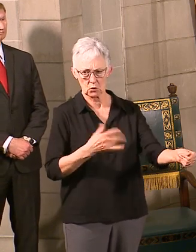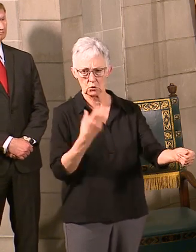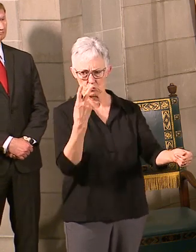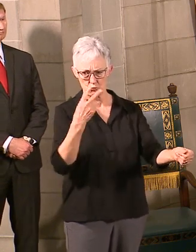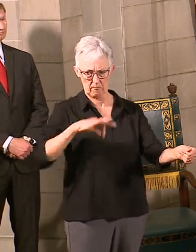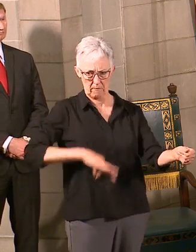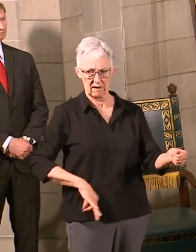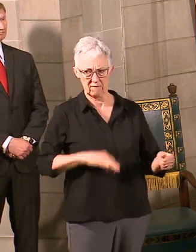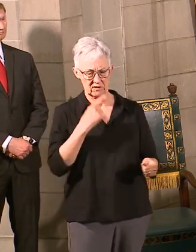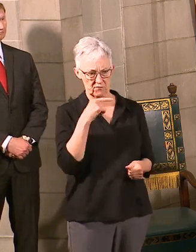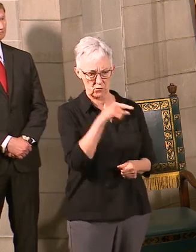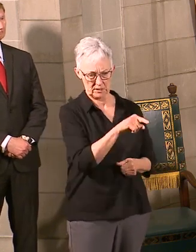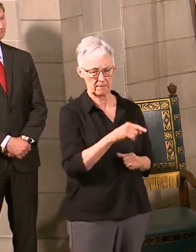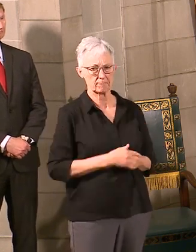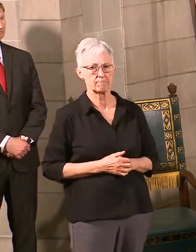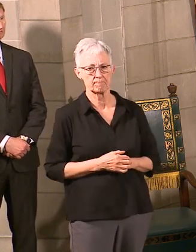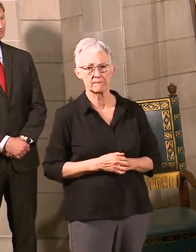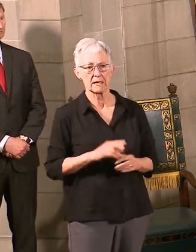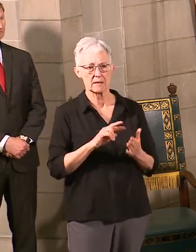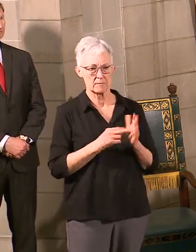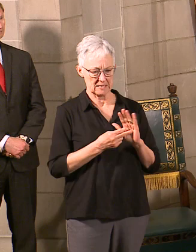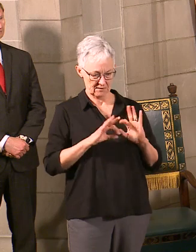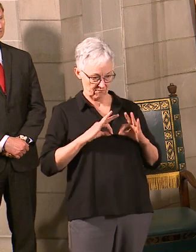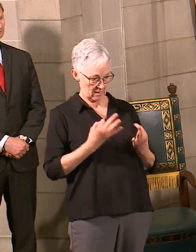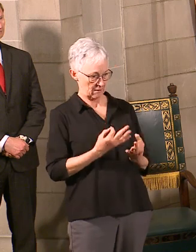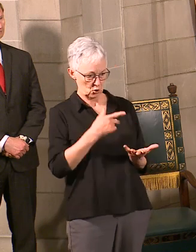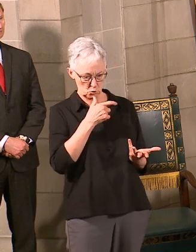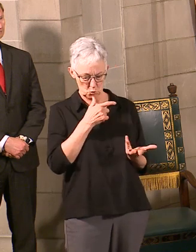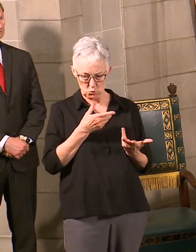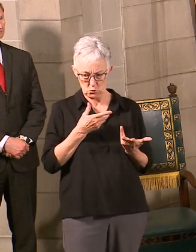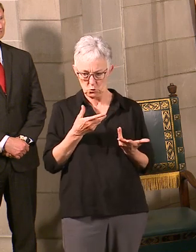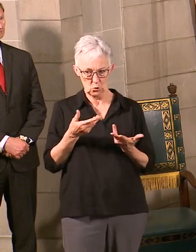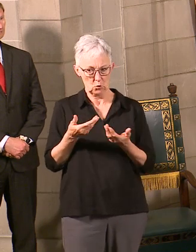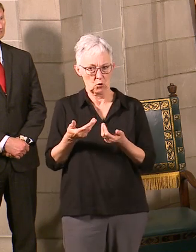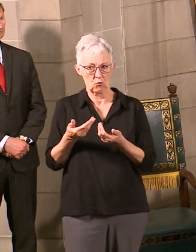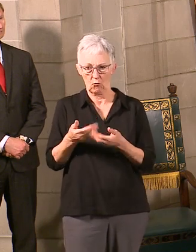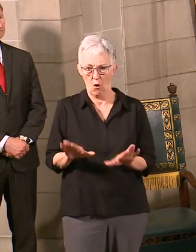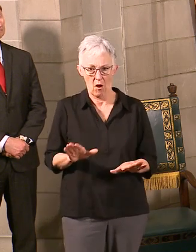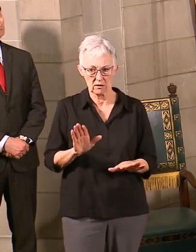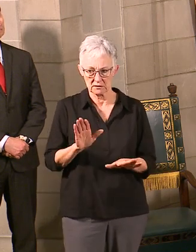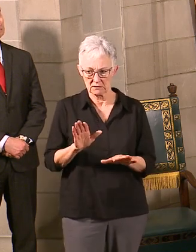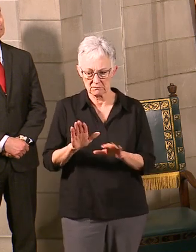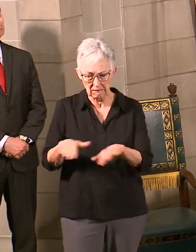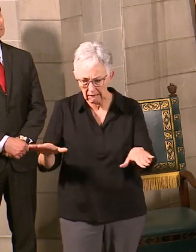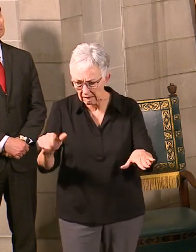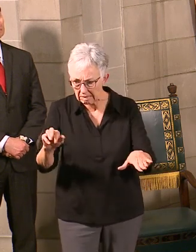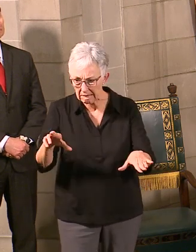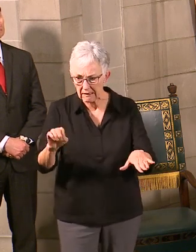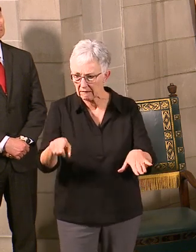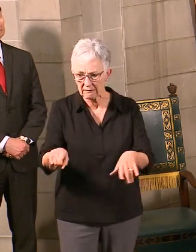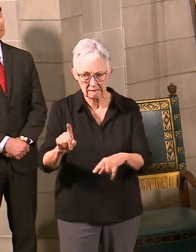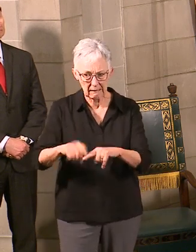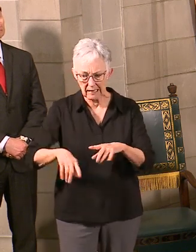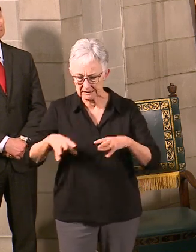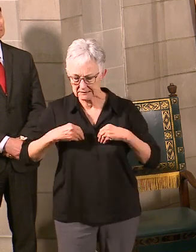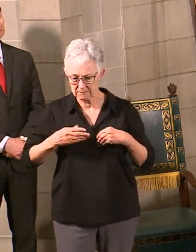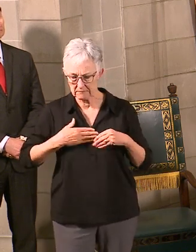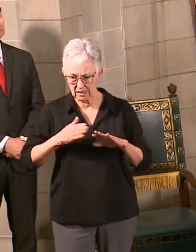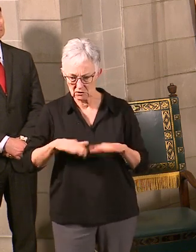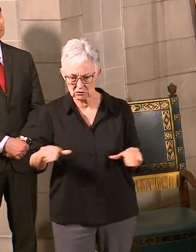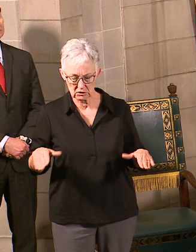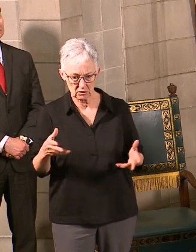this provides an alternate child care option for a family who may have lost their child care due to their provider or program